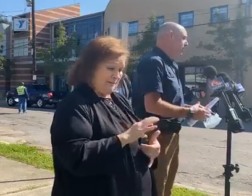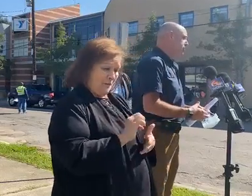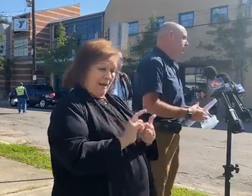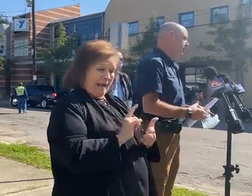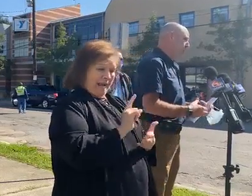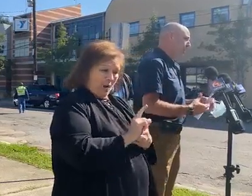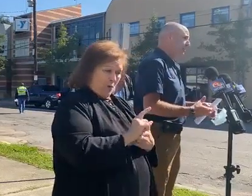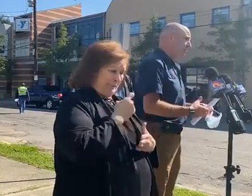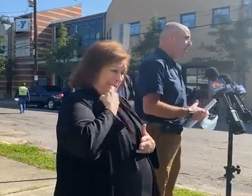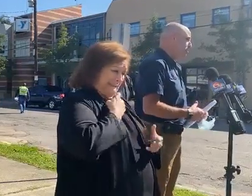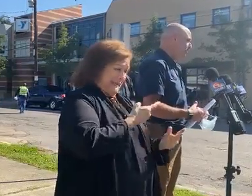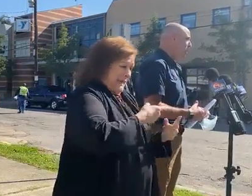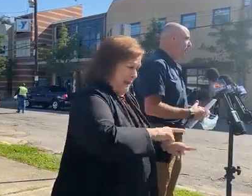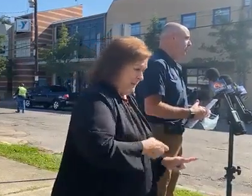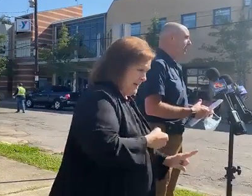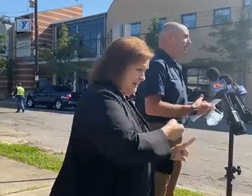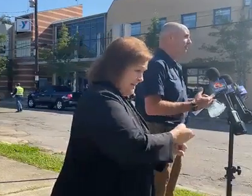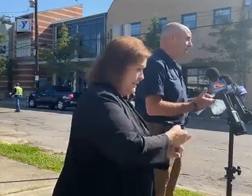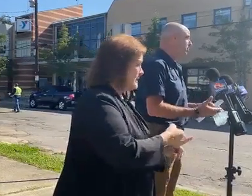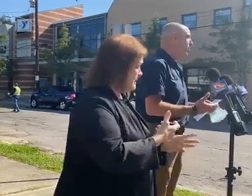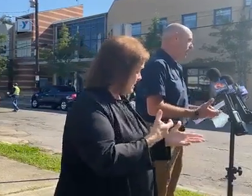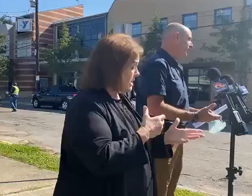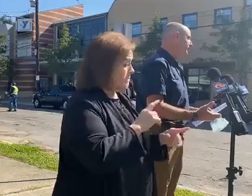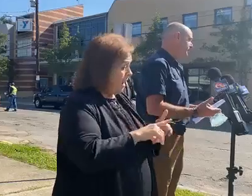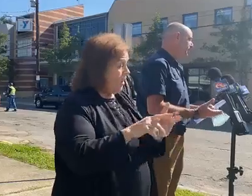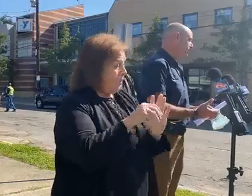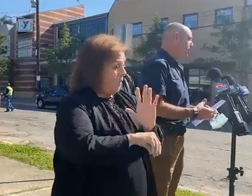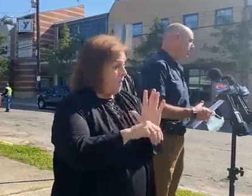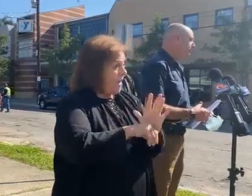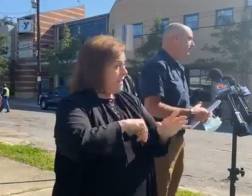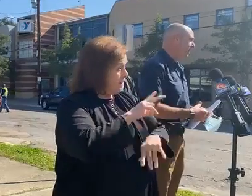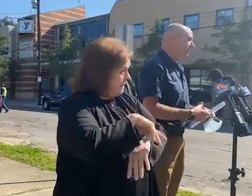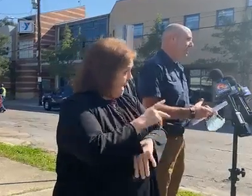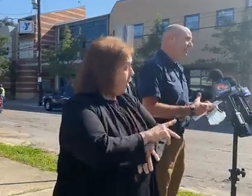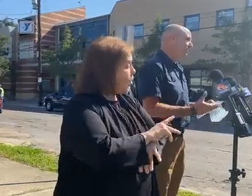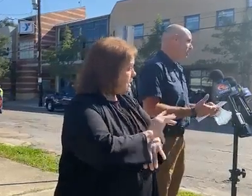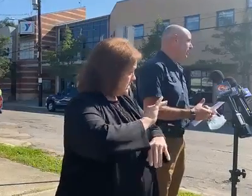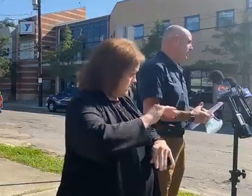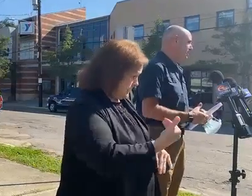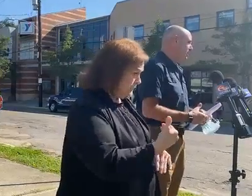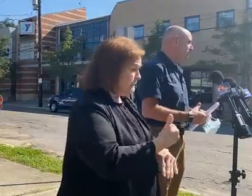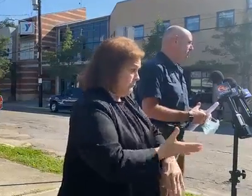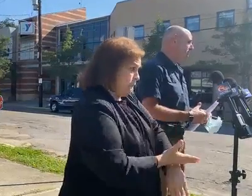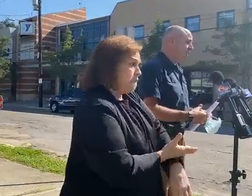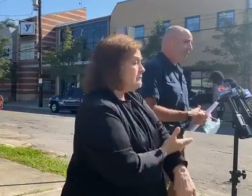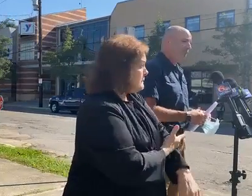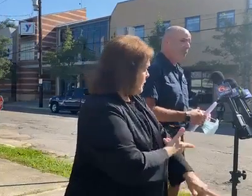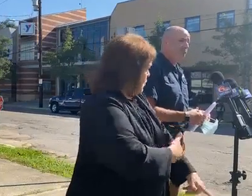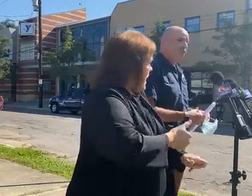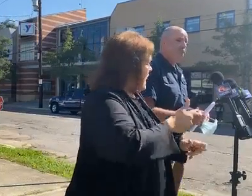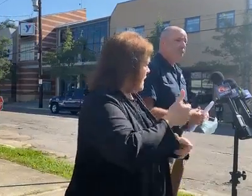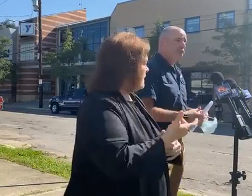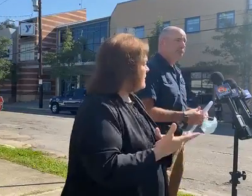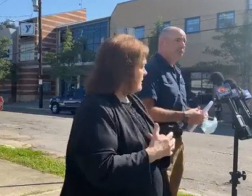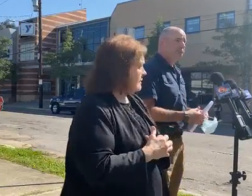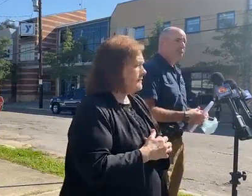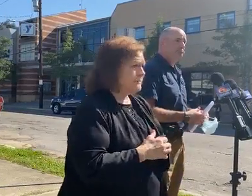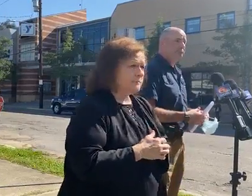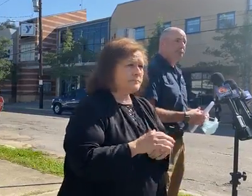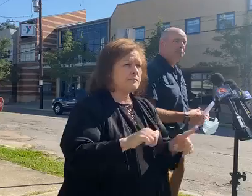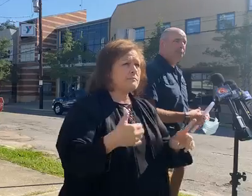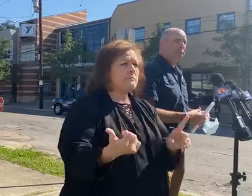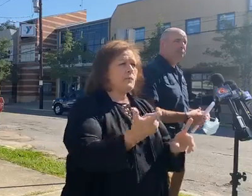the restorations in New Orleans Parish have gone very well to this point. And I think they're going to do it. Any